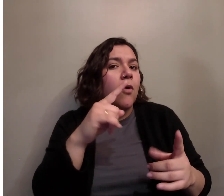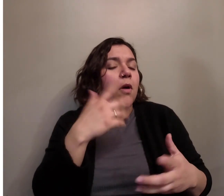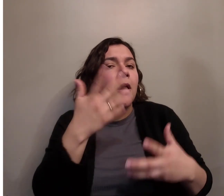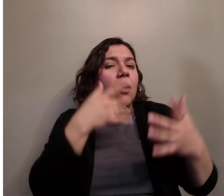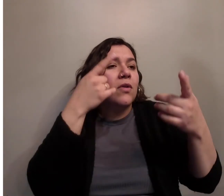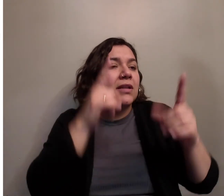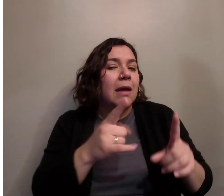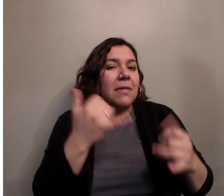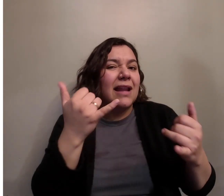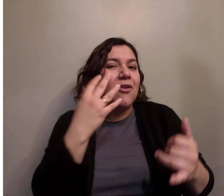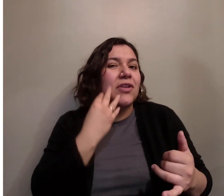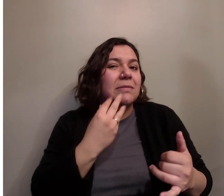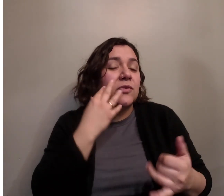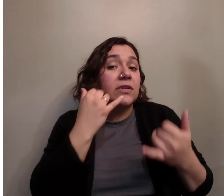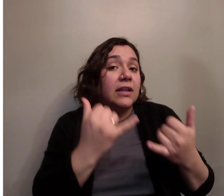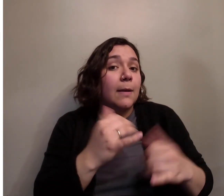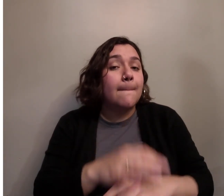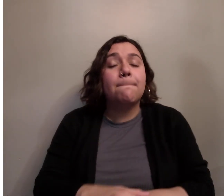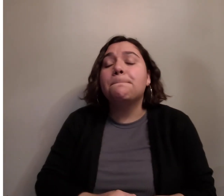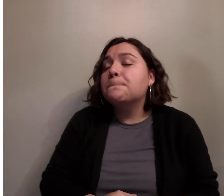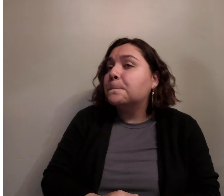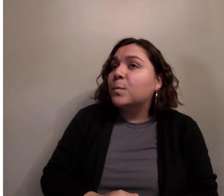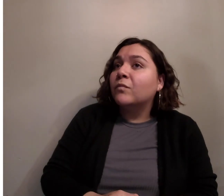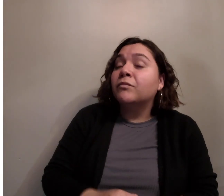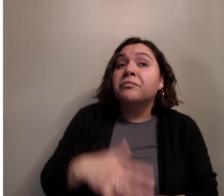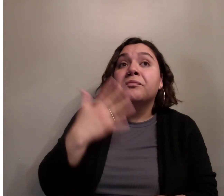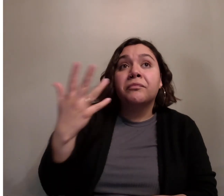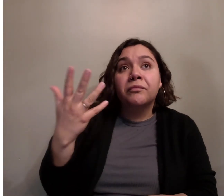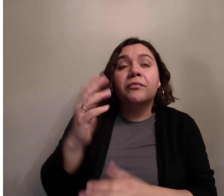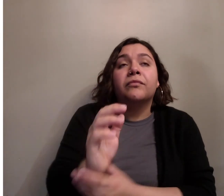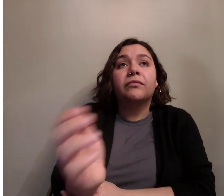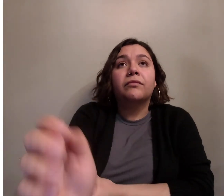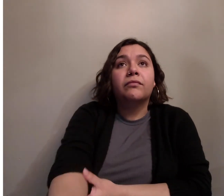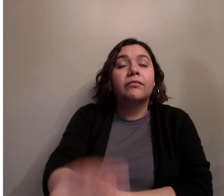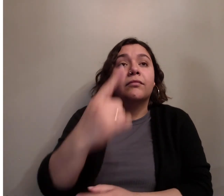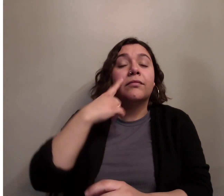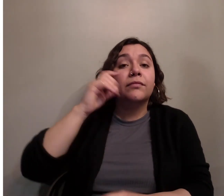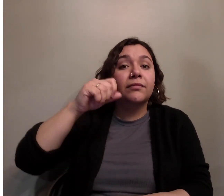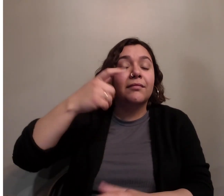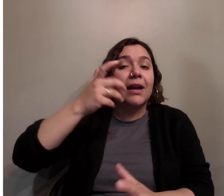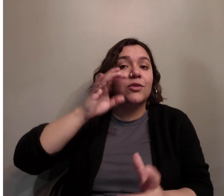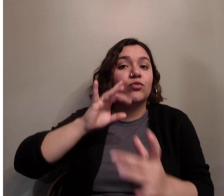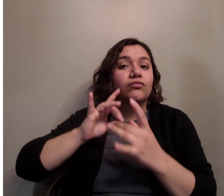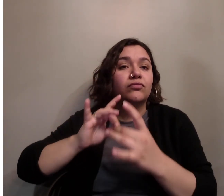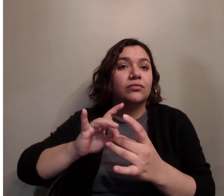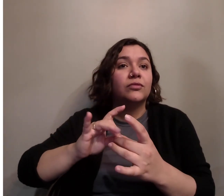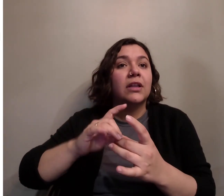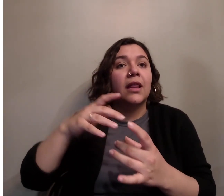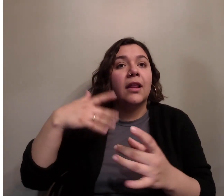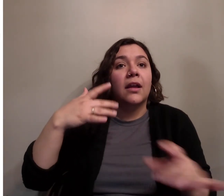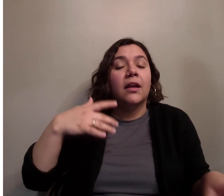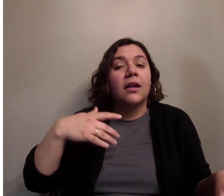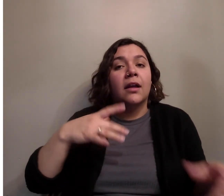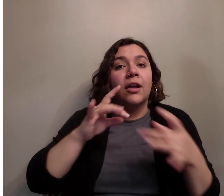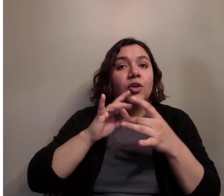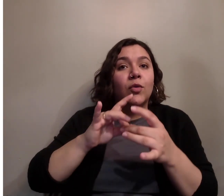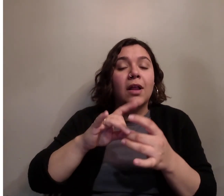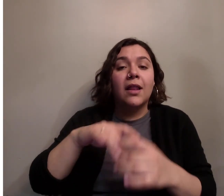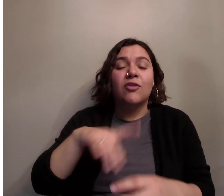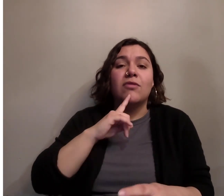your statement in light of what we're living through now? Well, I mean, it definitely has to do